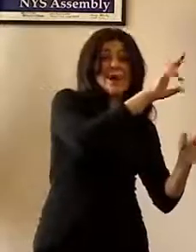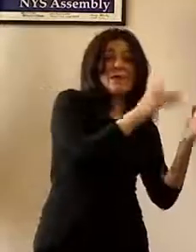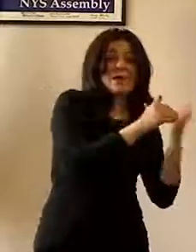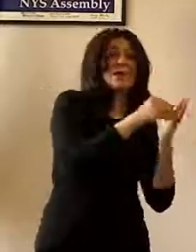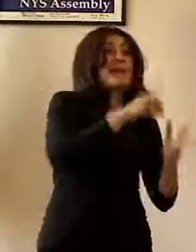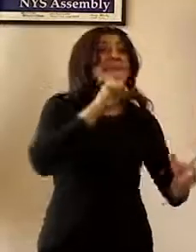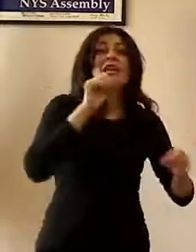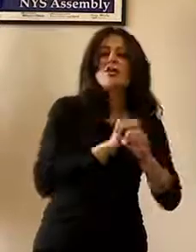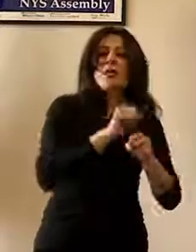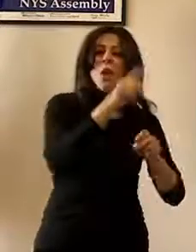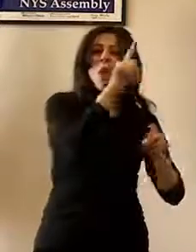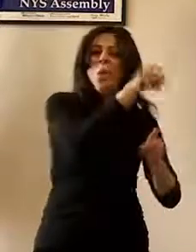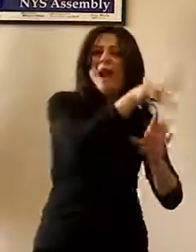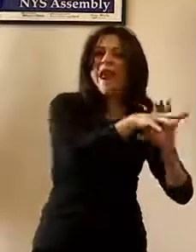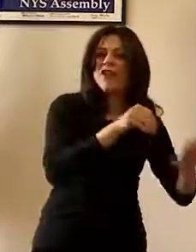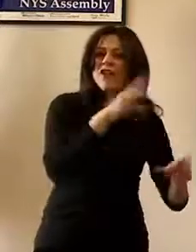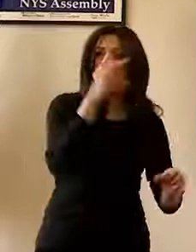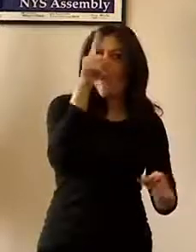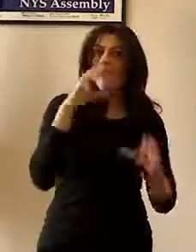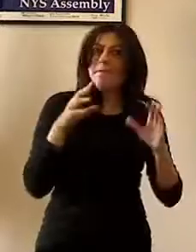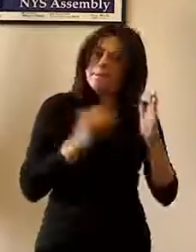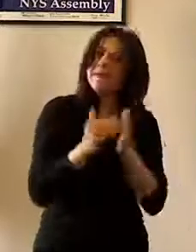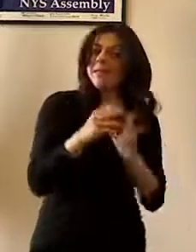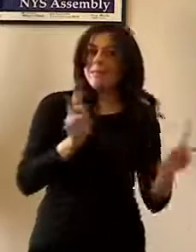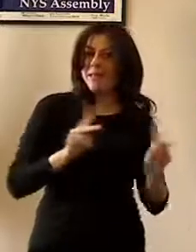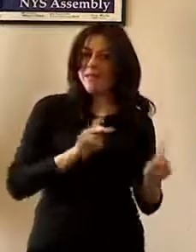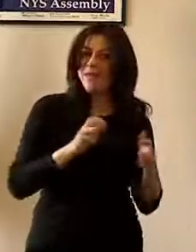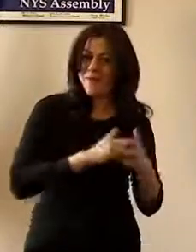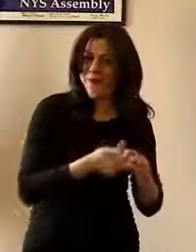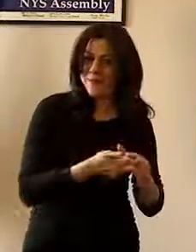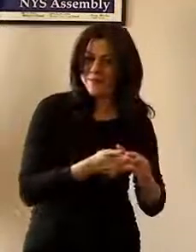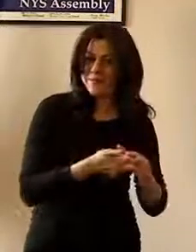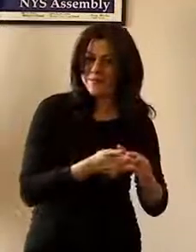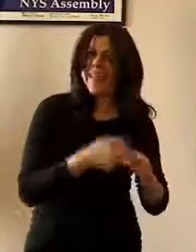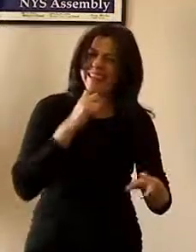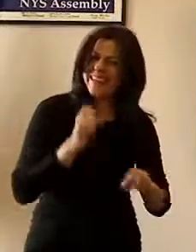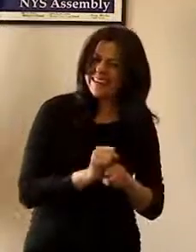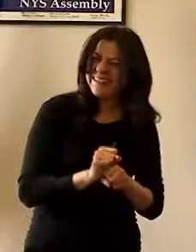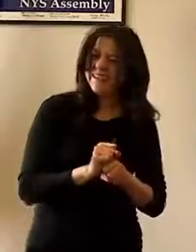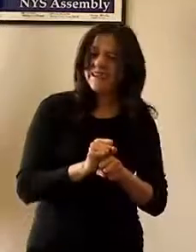million occurrence with